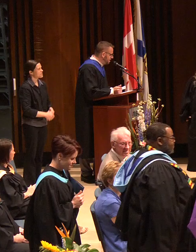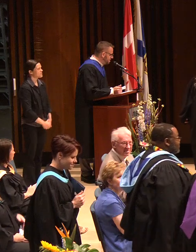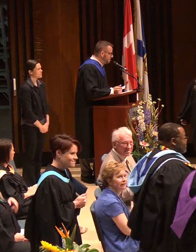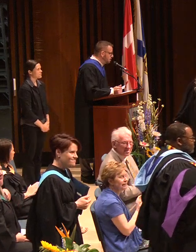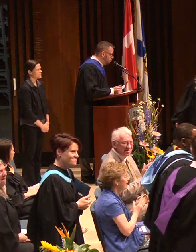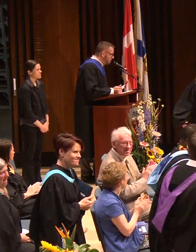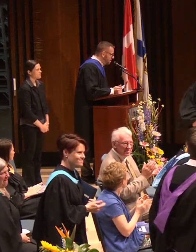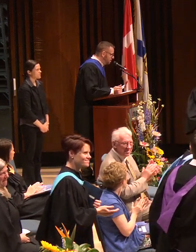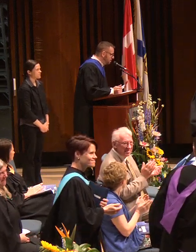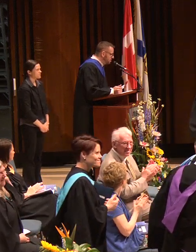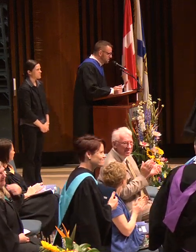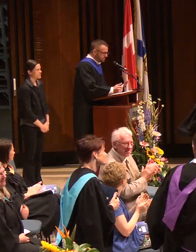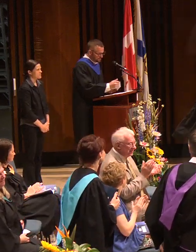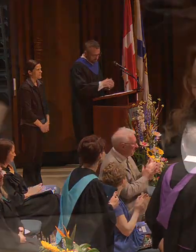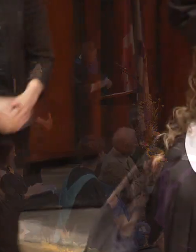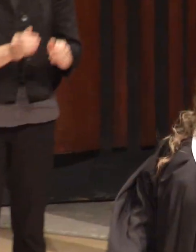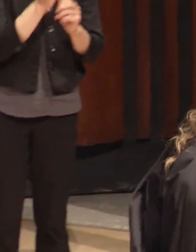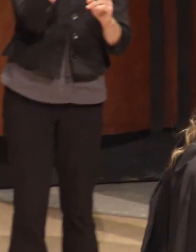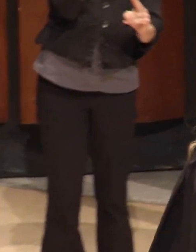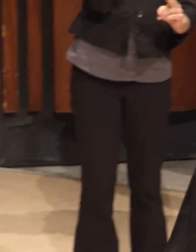Carrie Diggs with honors.